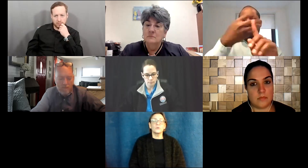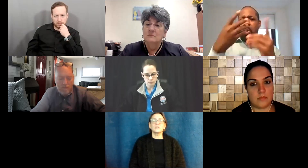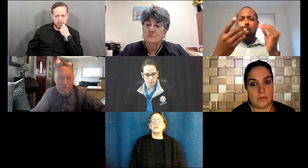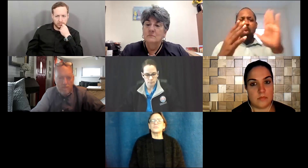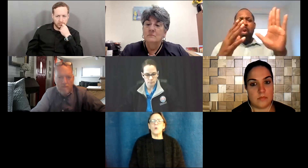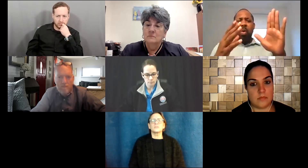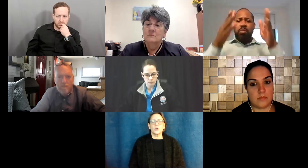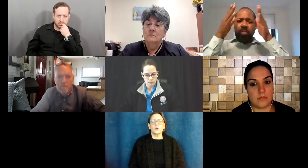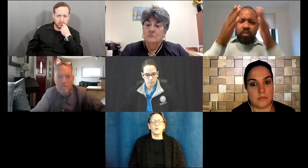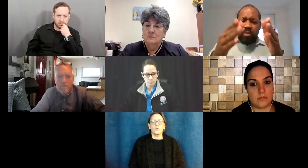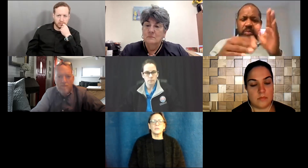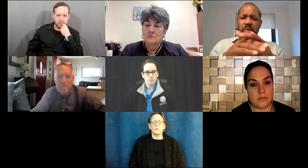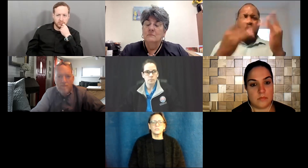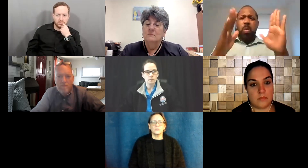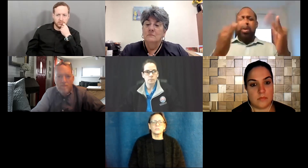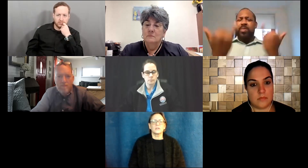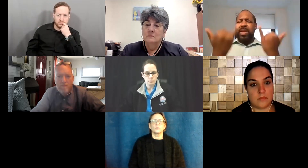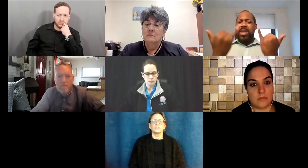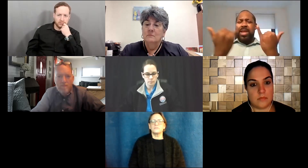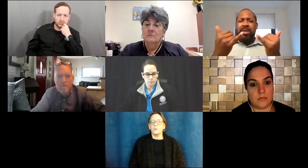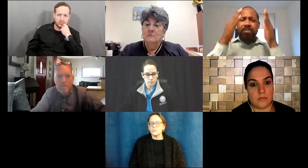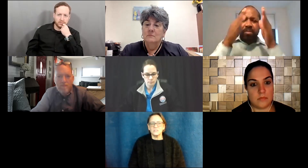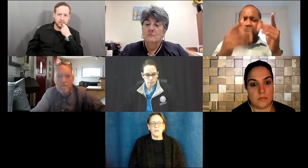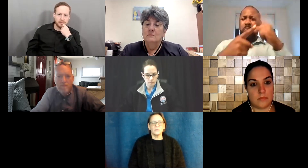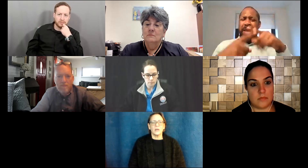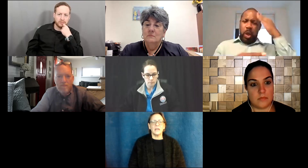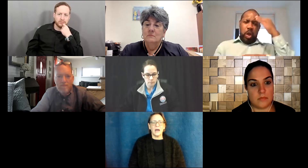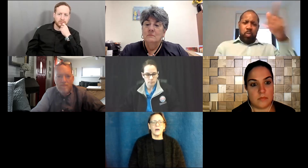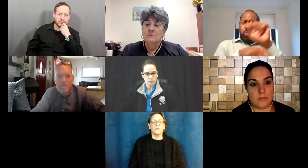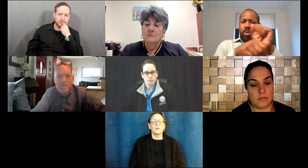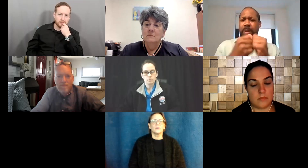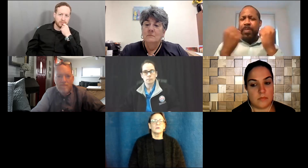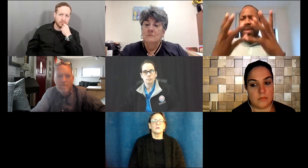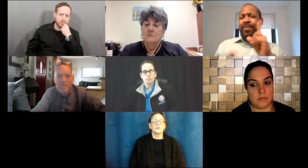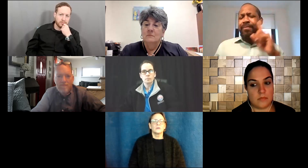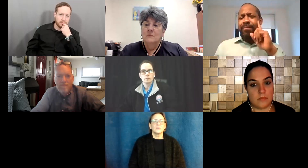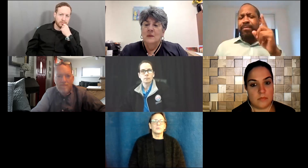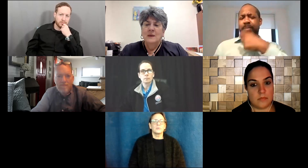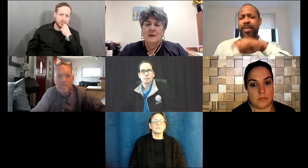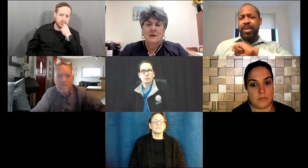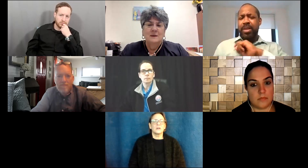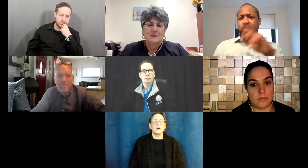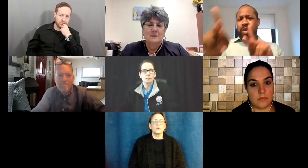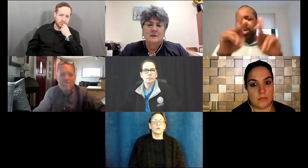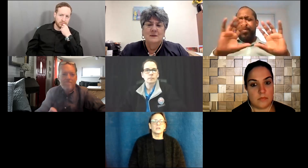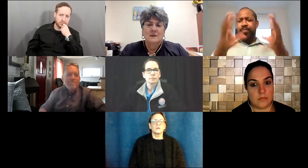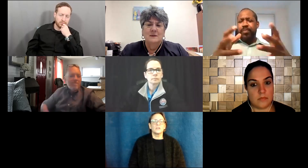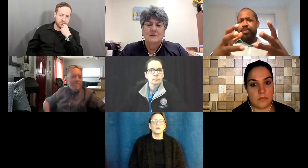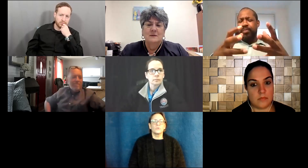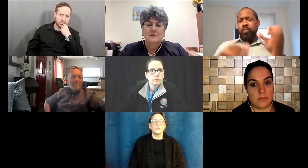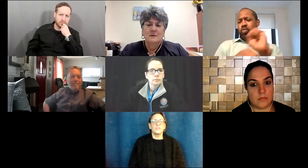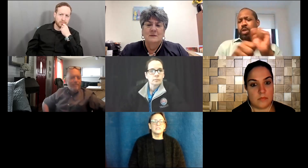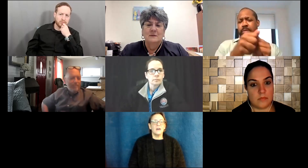program, explain to us what her program in OSA looks like and what she focuses on right now. Plus